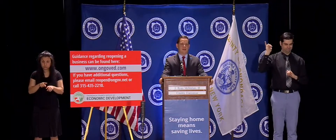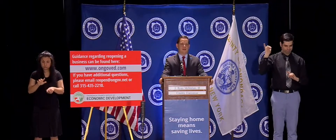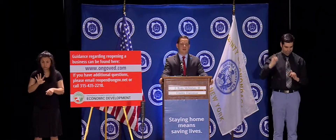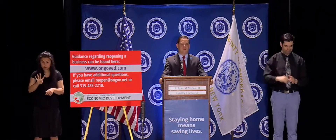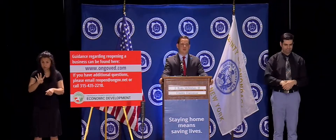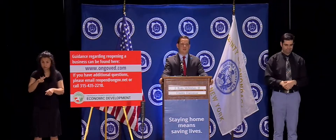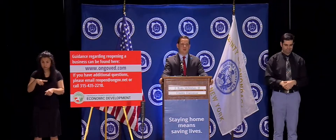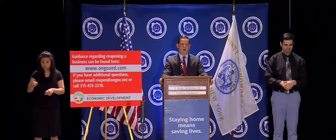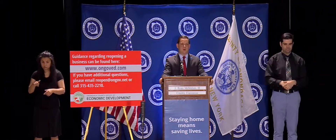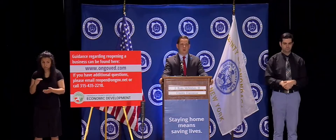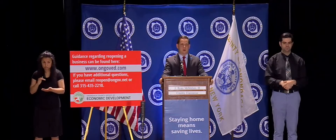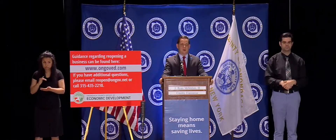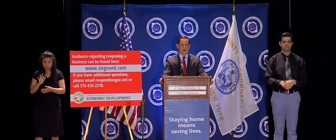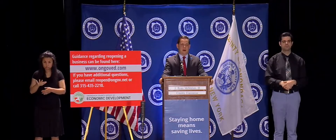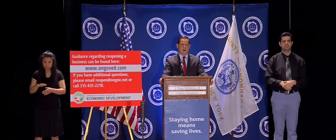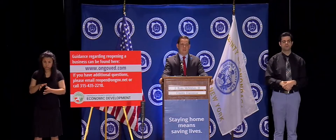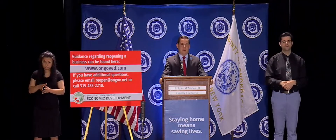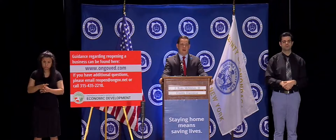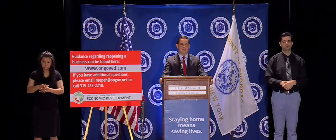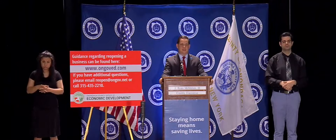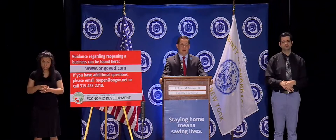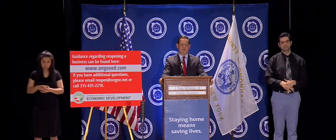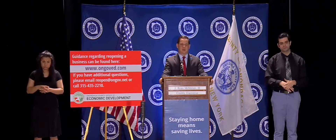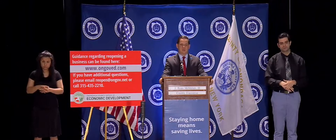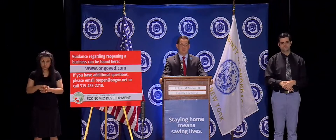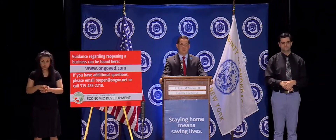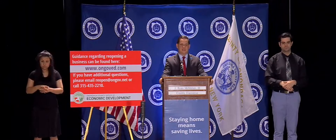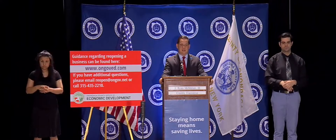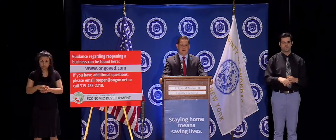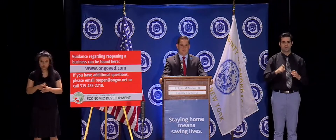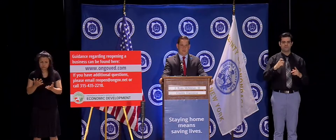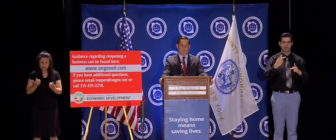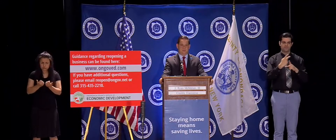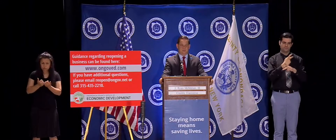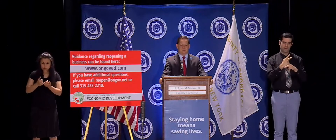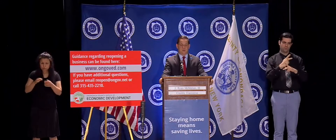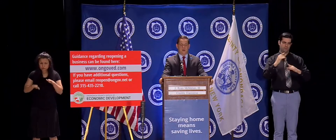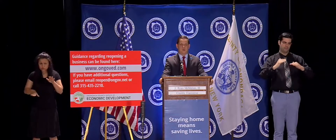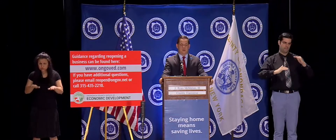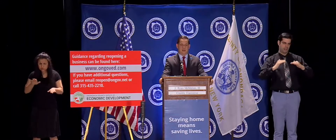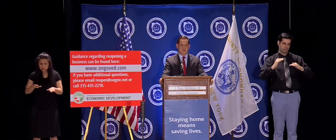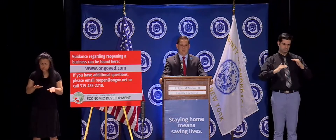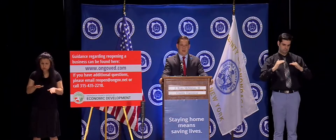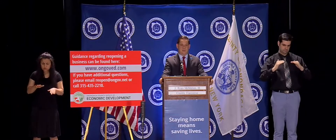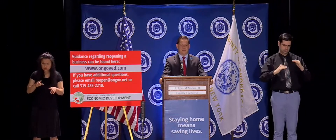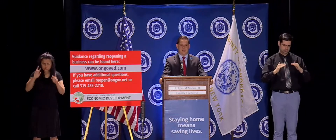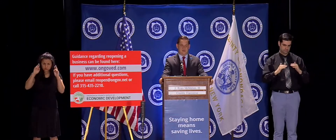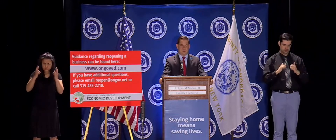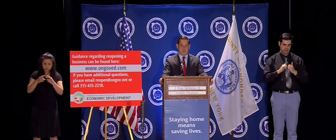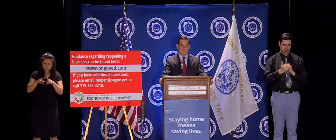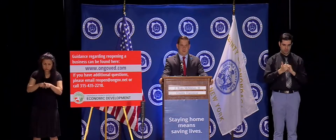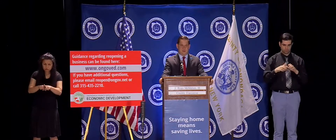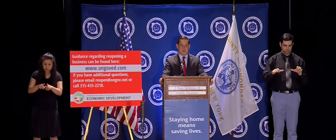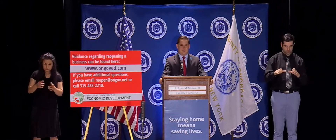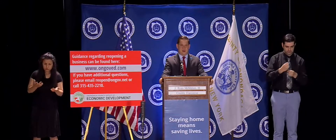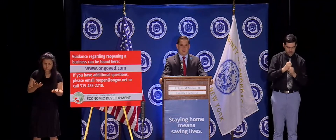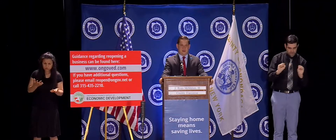but it's all about balance and how you can do things safely. If you can't do a camp